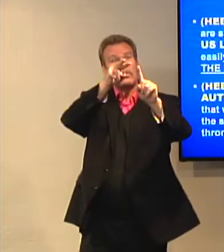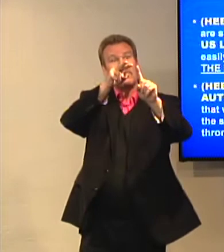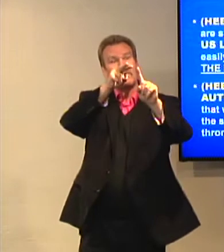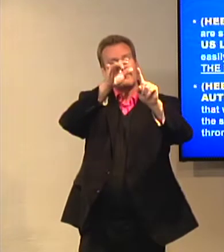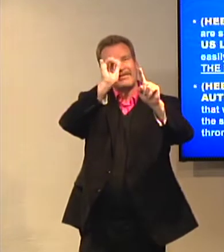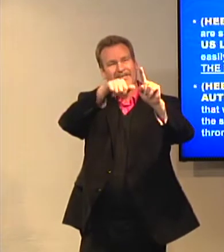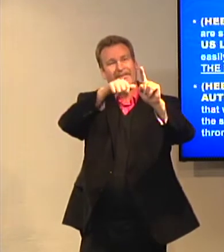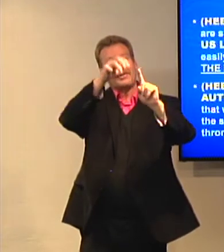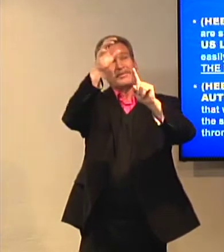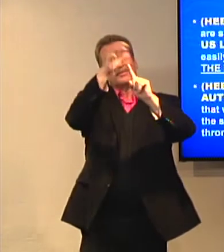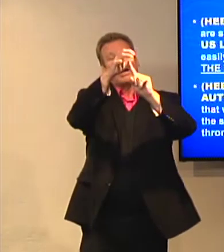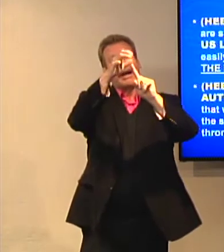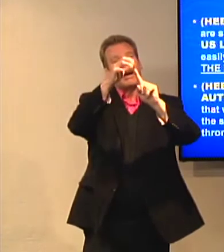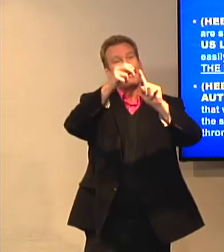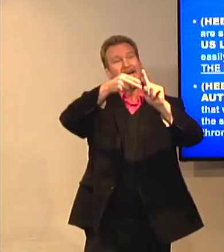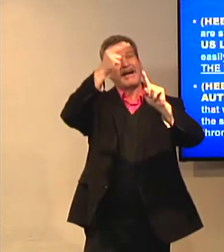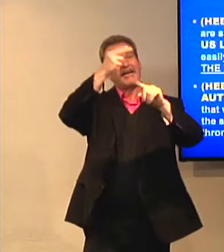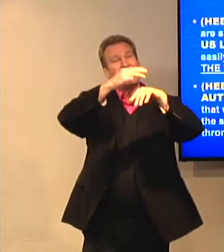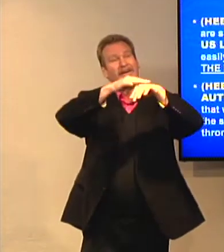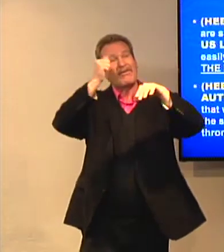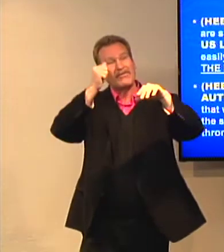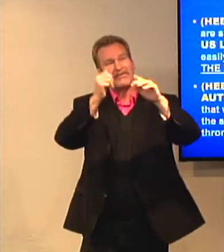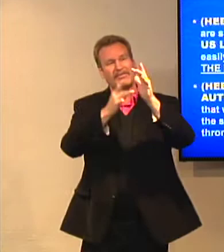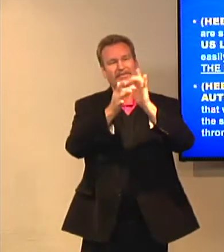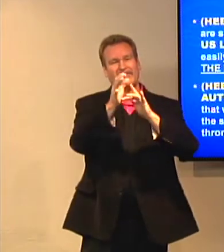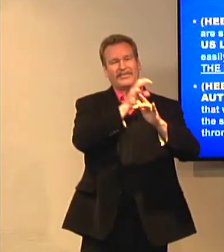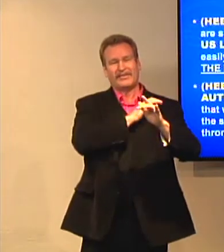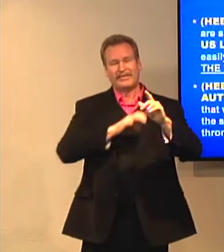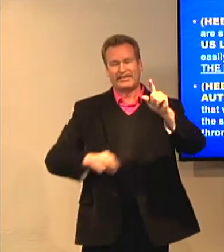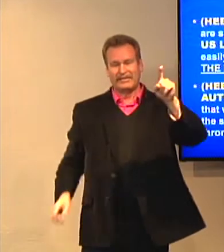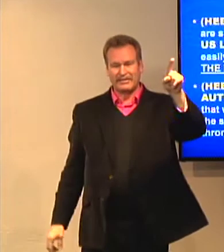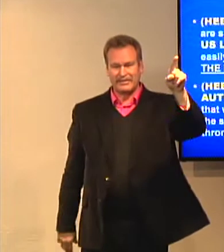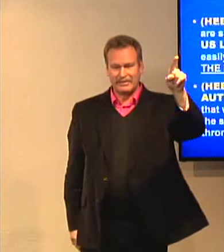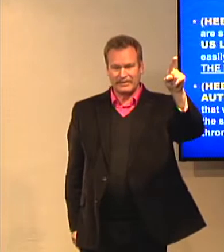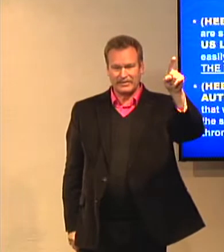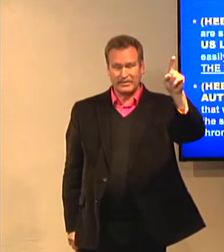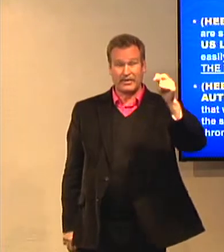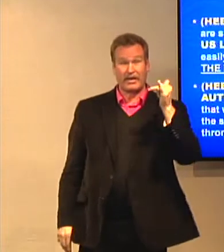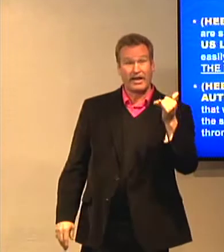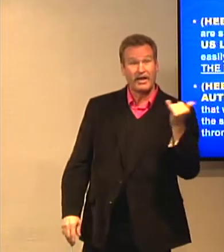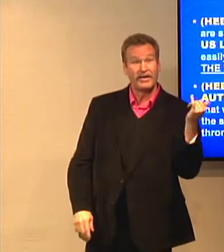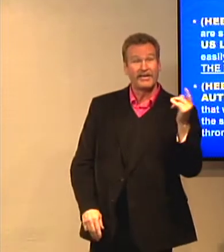Don't forget to look unto the one who is best, looking unto Jesus.